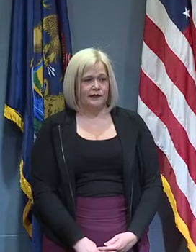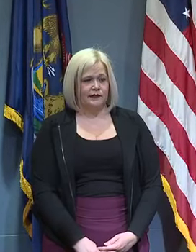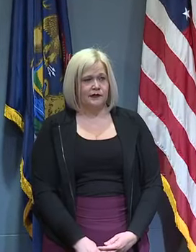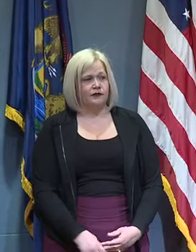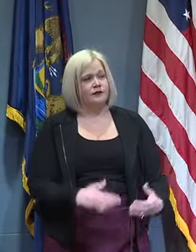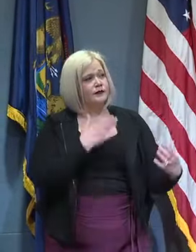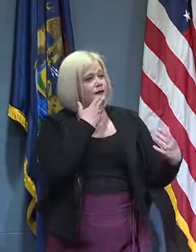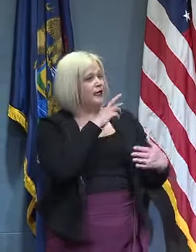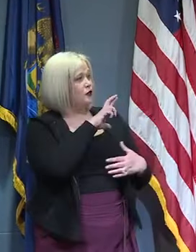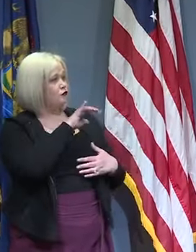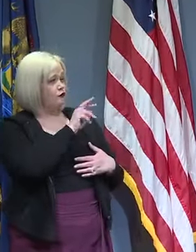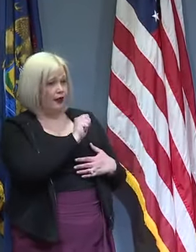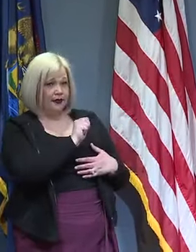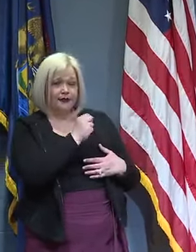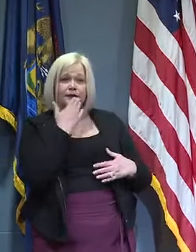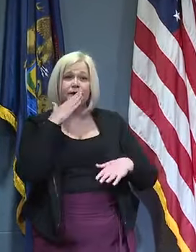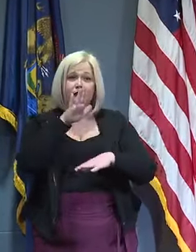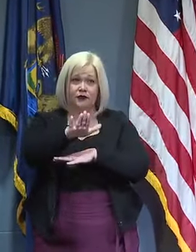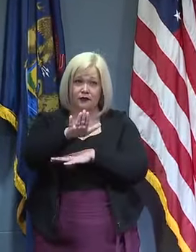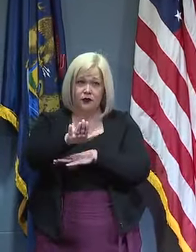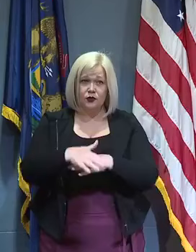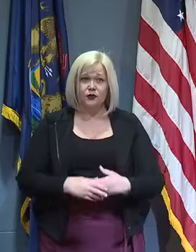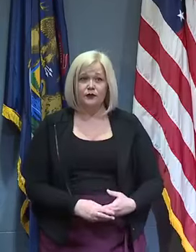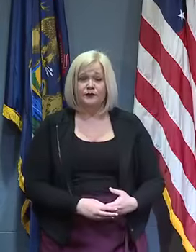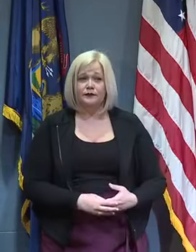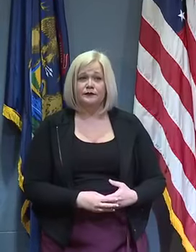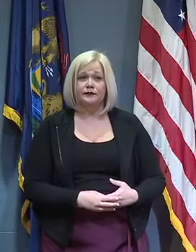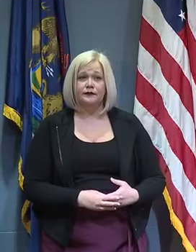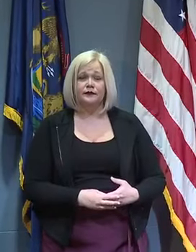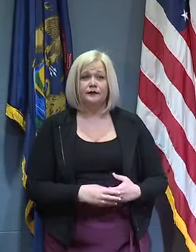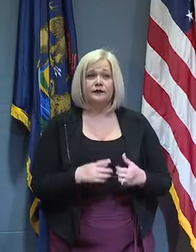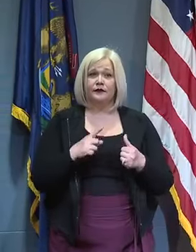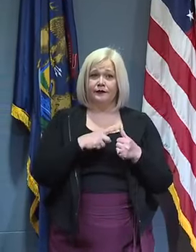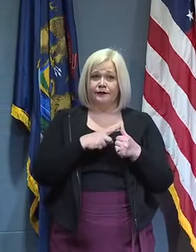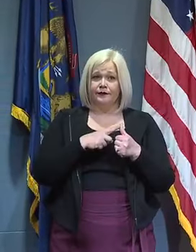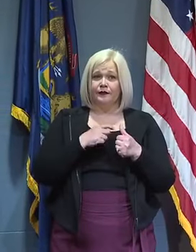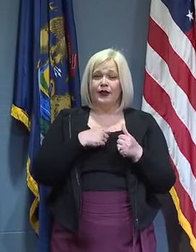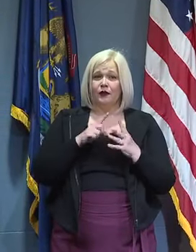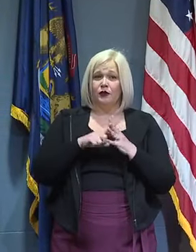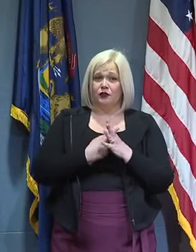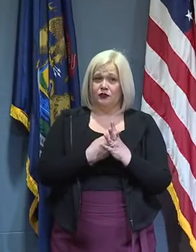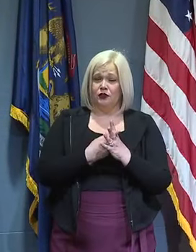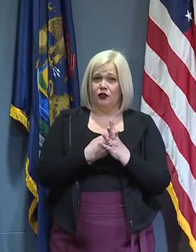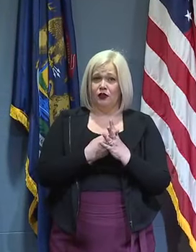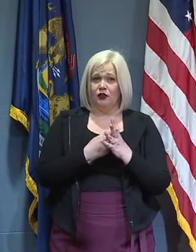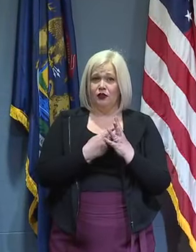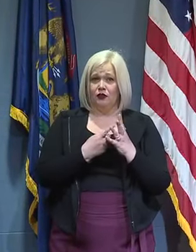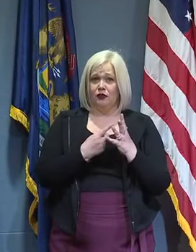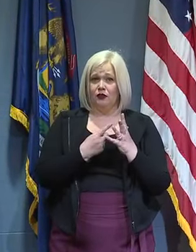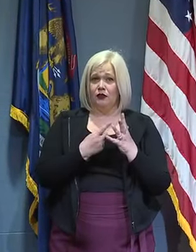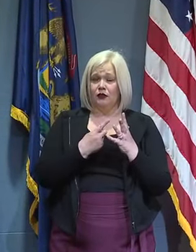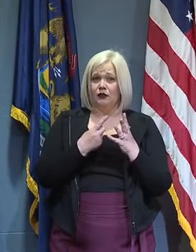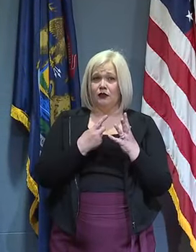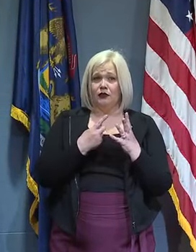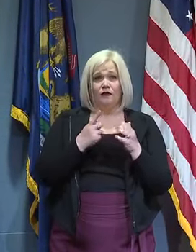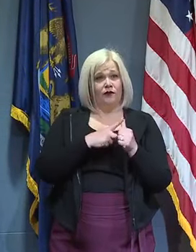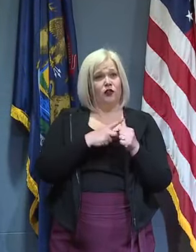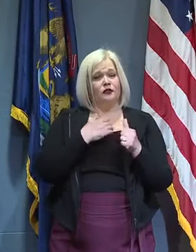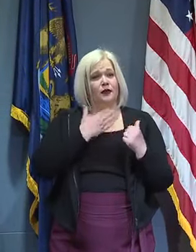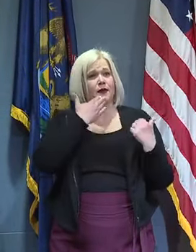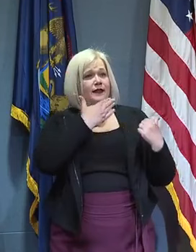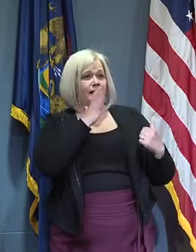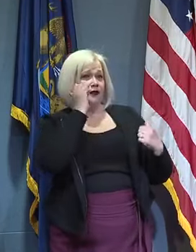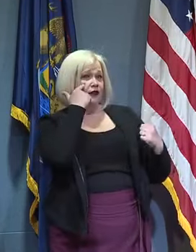Thank you, Ryan. Good afternoon. I want to first start off by beginning to thank the governor for